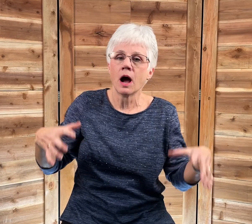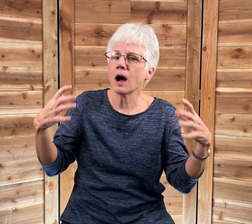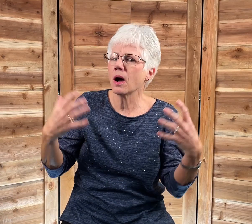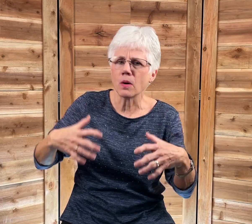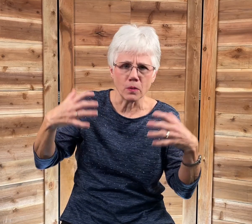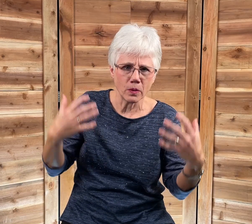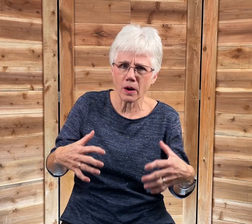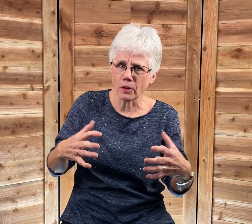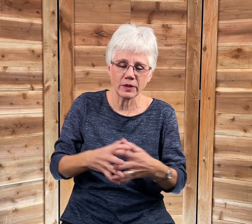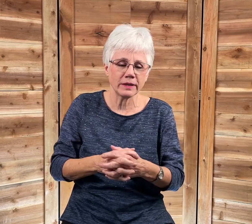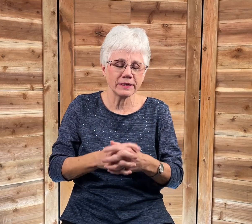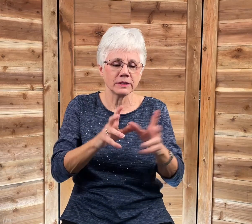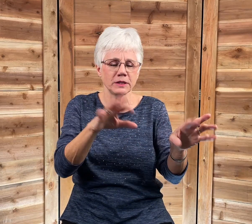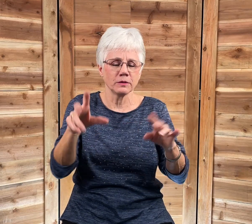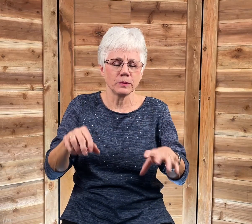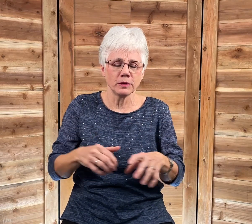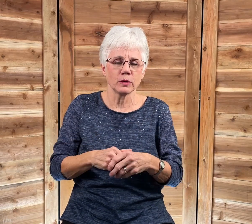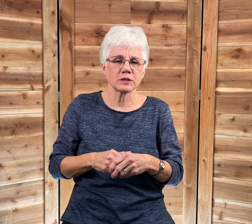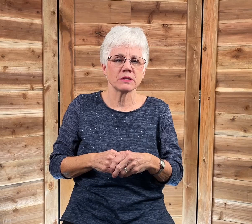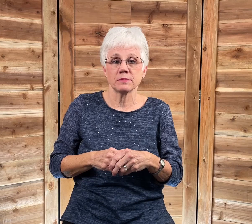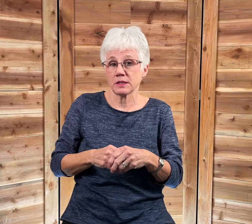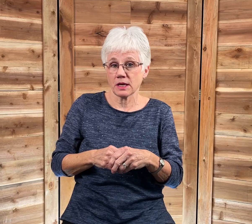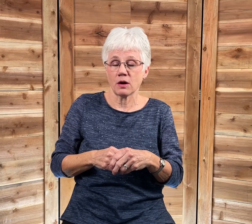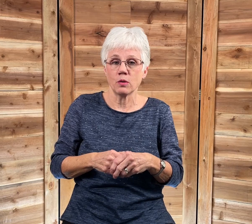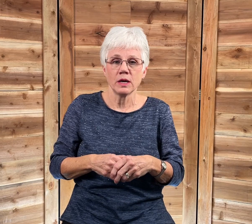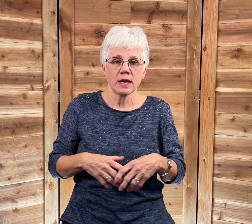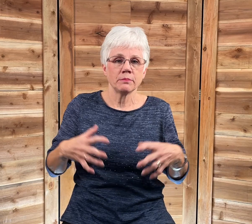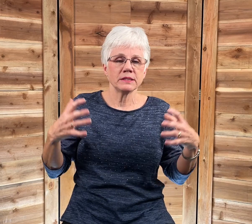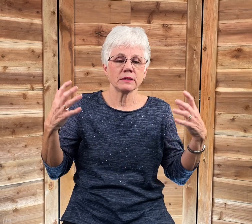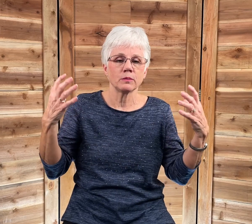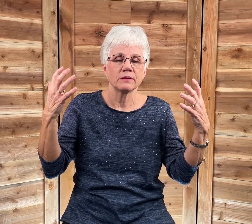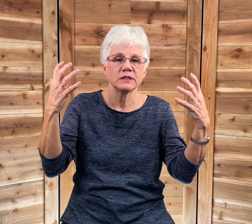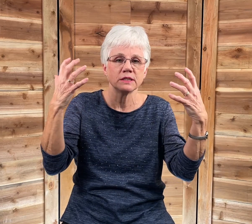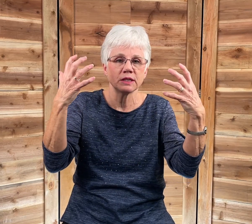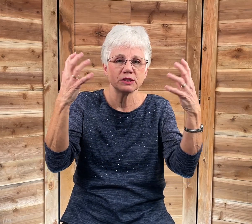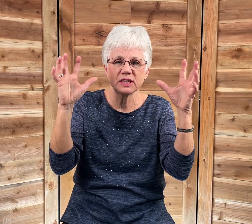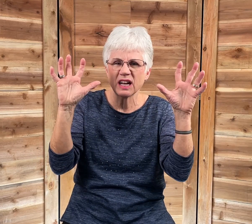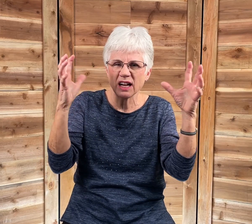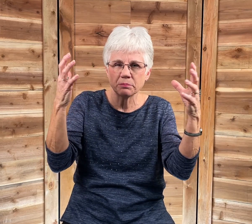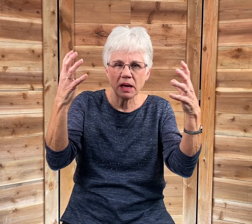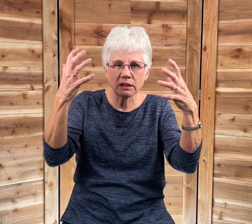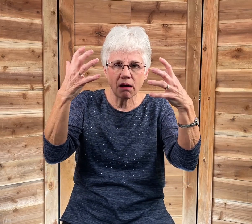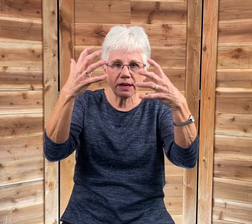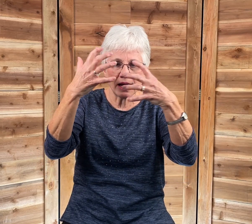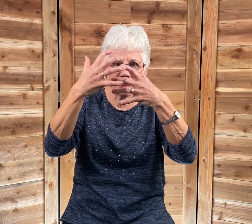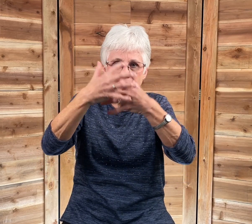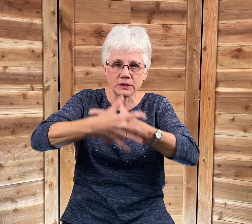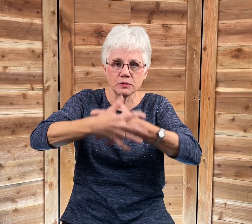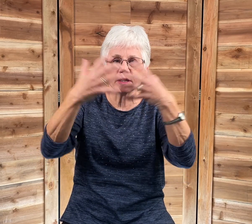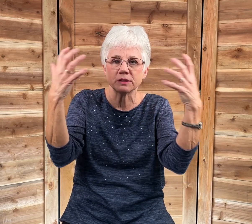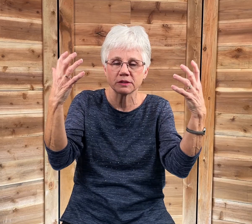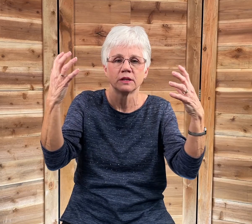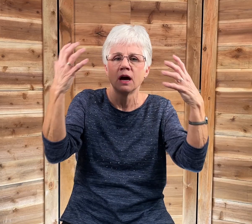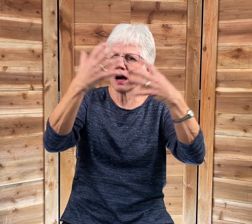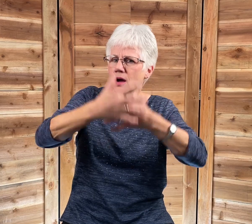you. That in the words sometimes they say oh, and basically what I've seen is they just take kind of bent clawed hands and